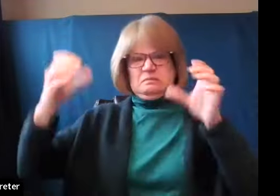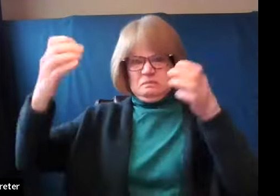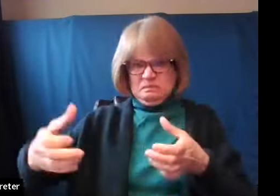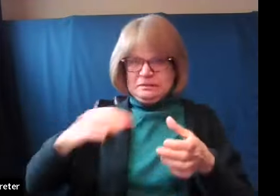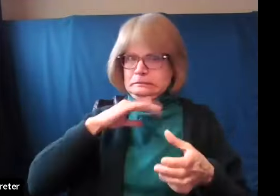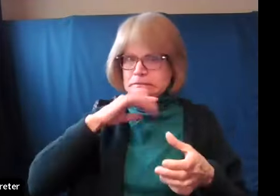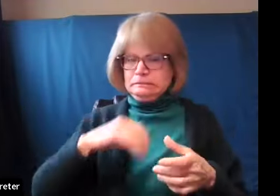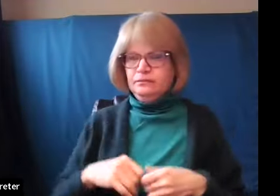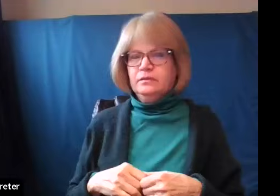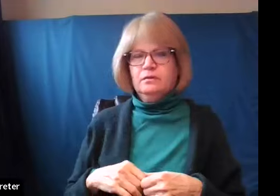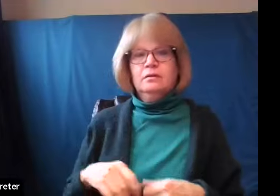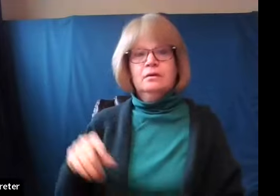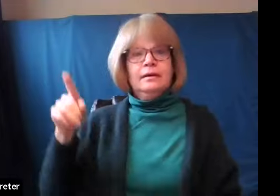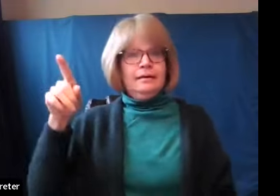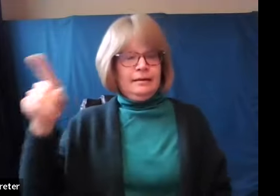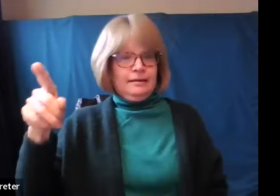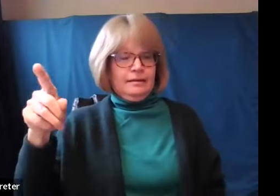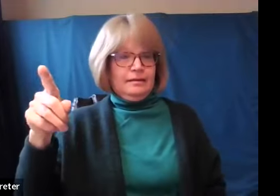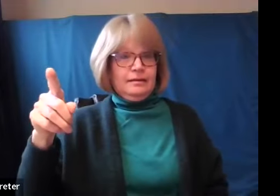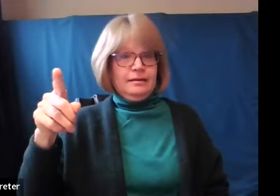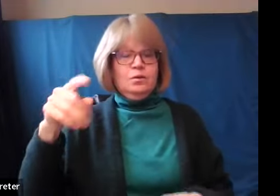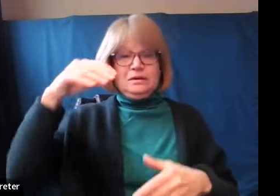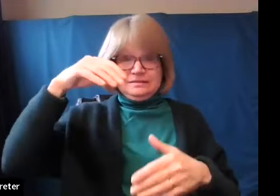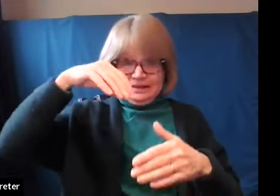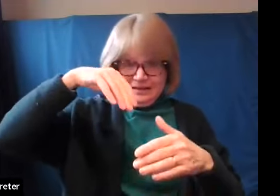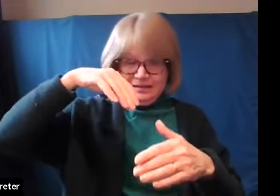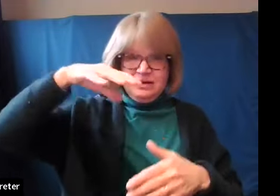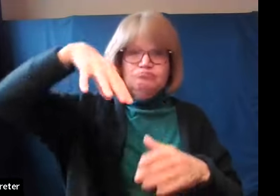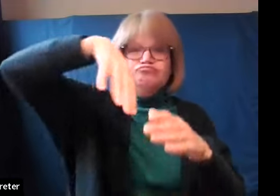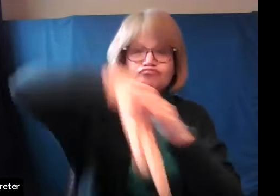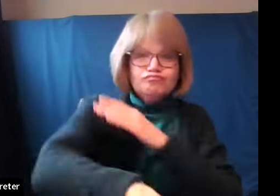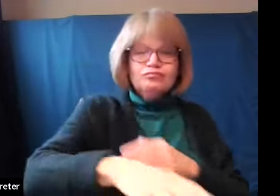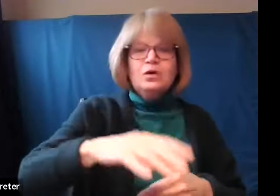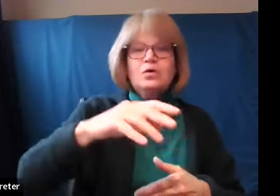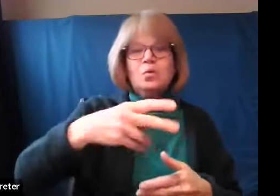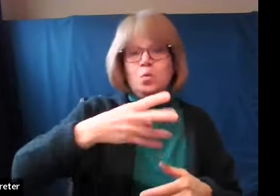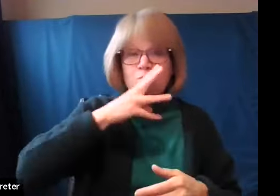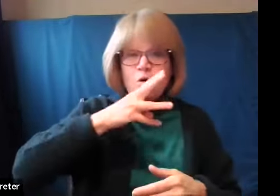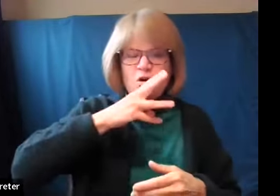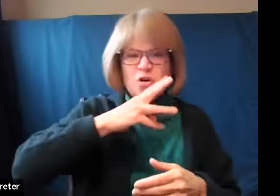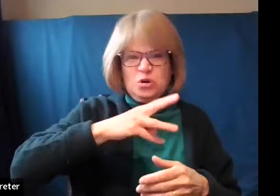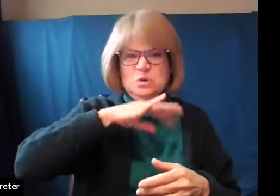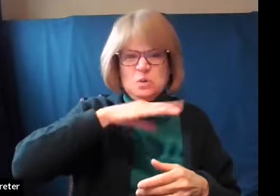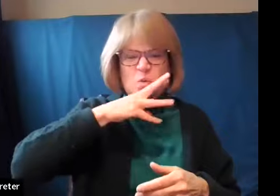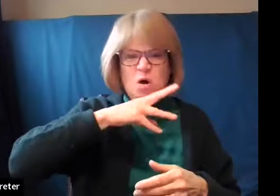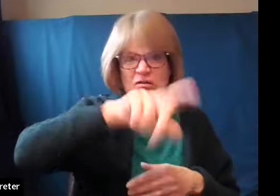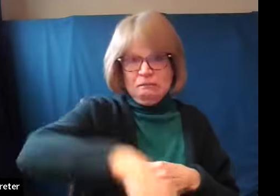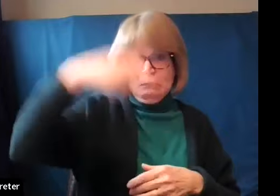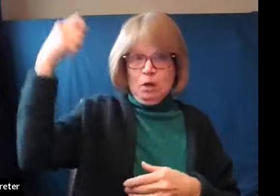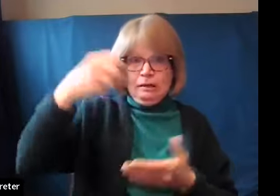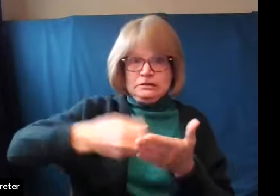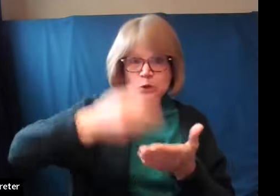hand, like a pelican's beak diving into the sink full of water, retrieved a spoon, then shuffled back to the